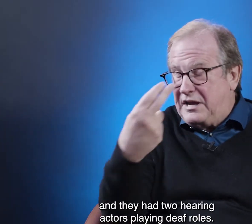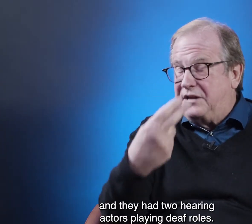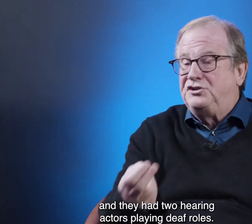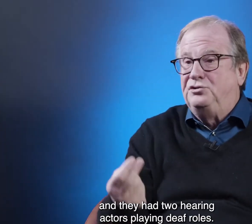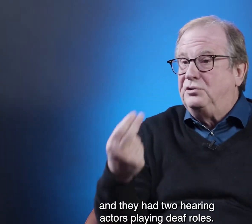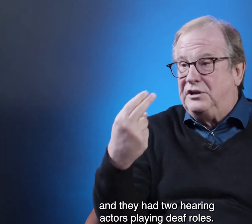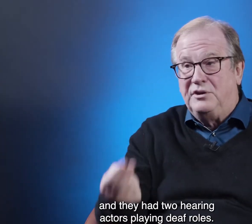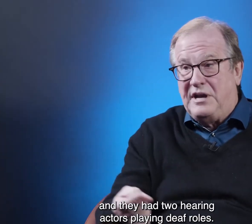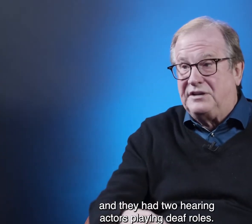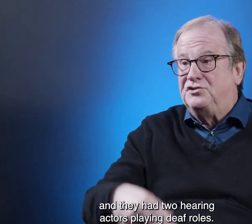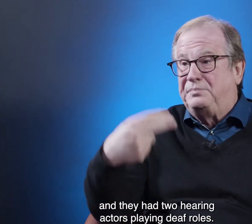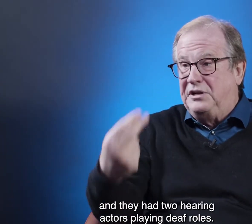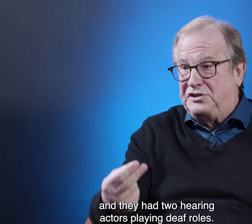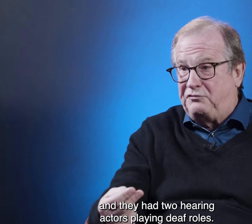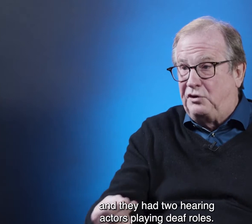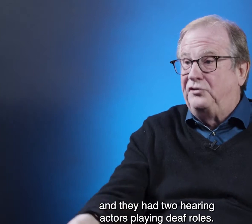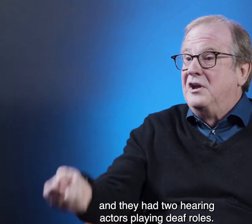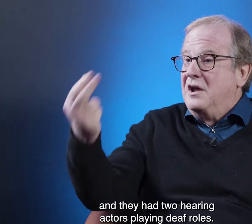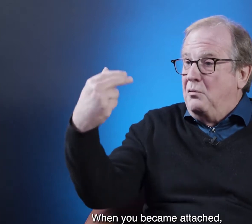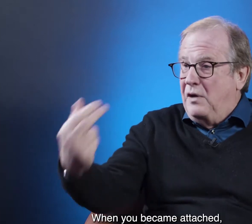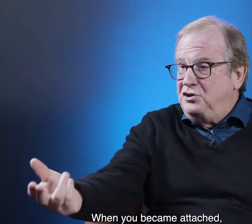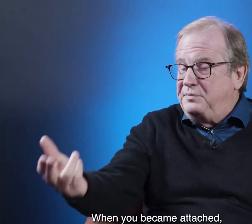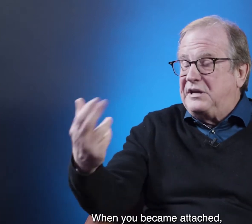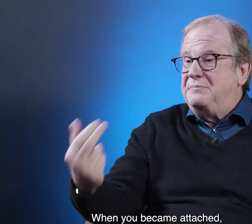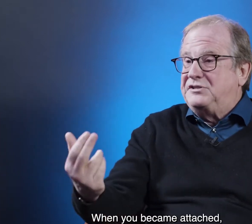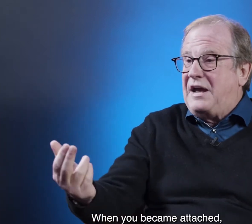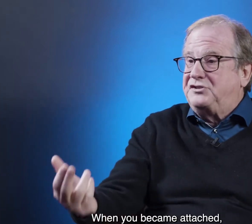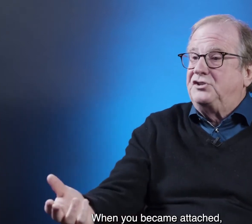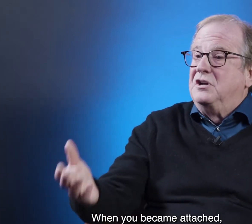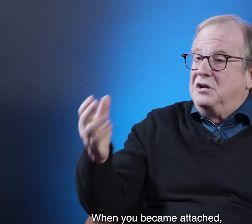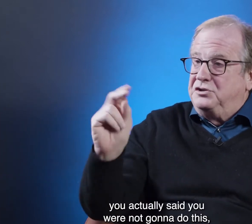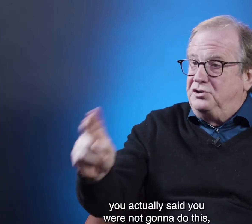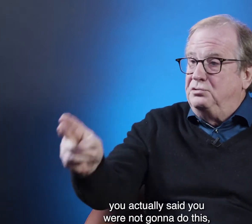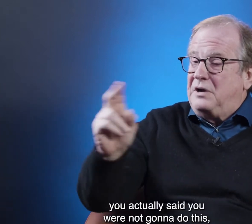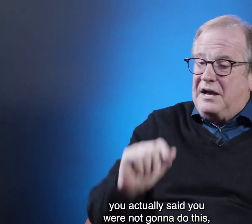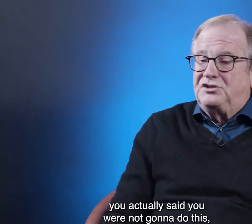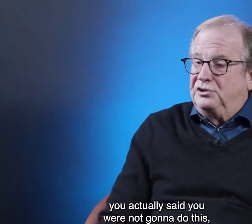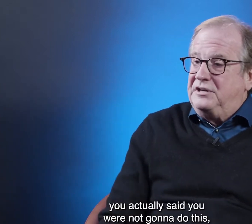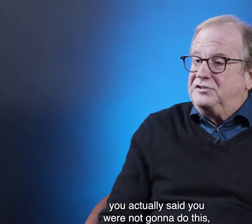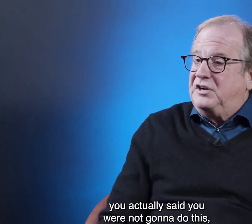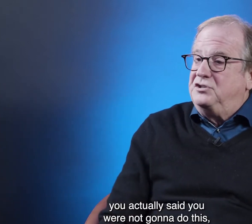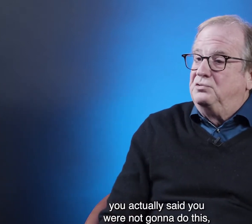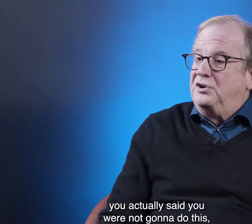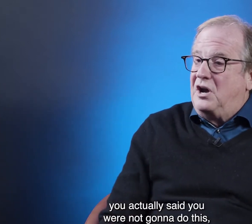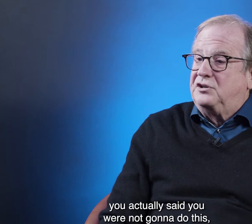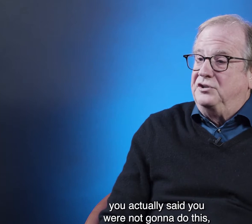had two hearing actors playing deaf roles. When you became attached, you actually said you were not going to do